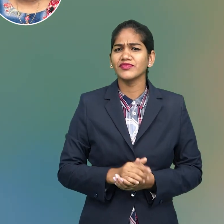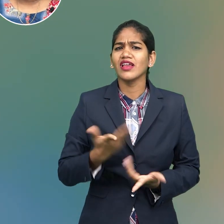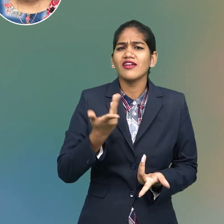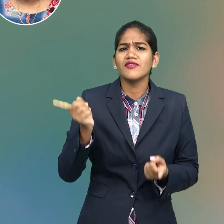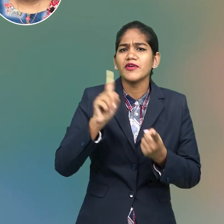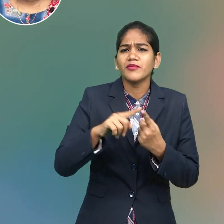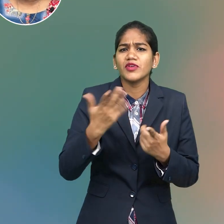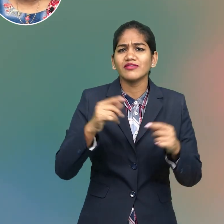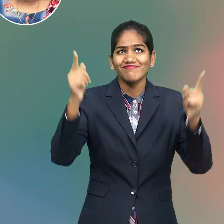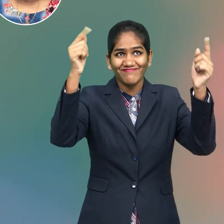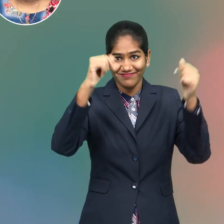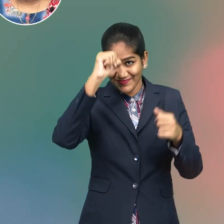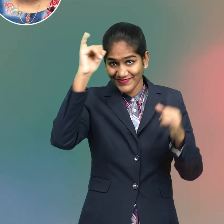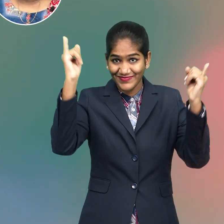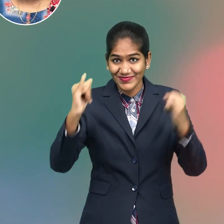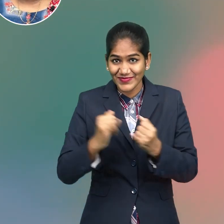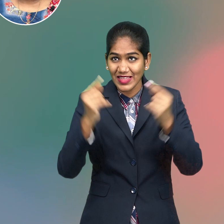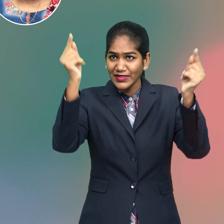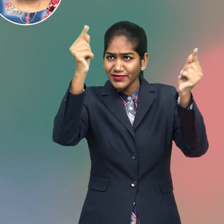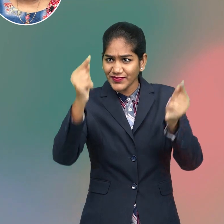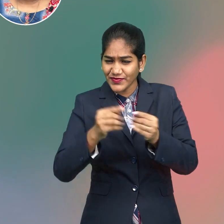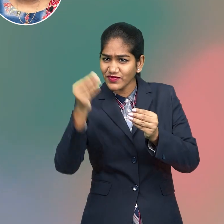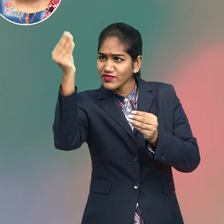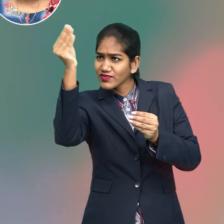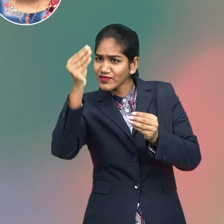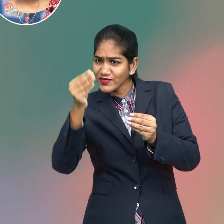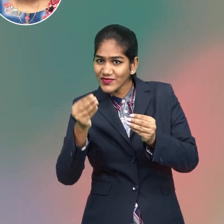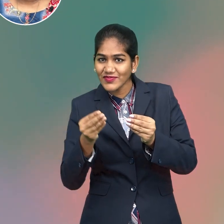because of its long coastline,